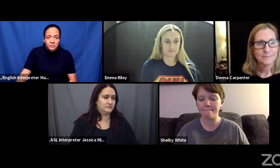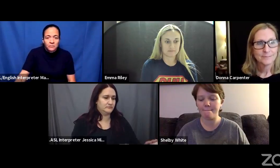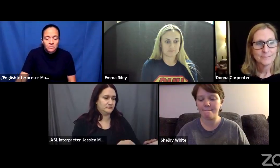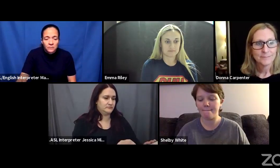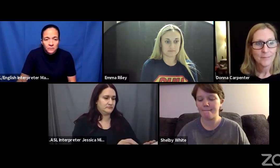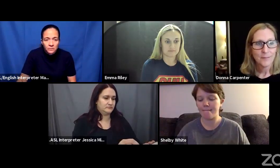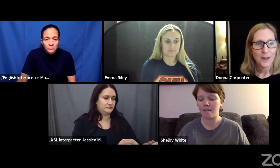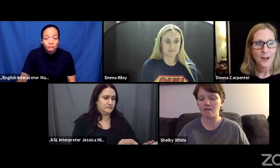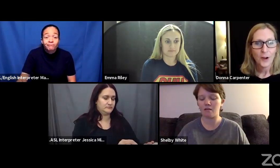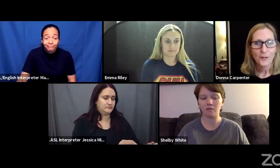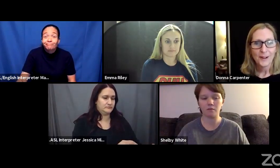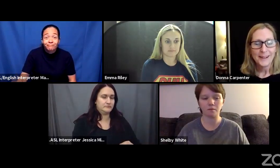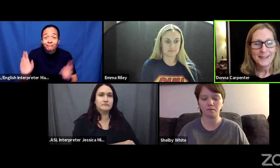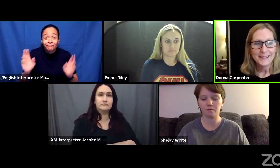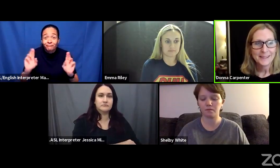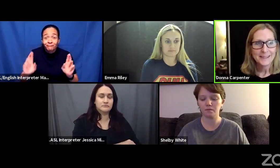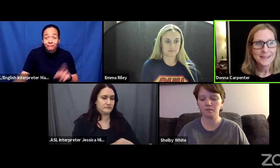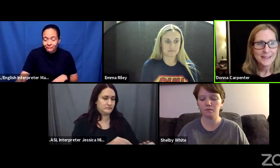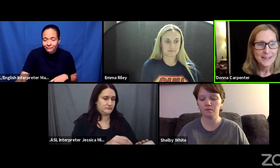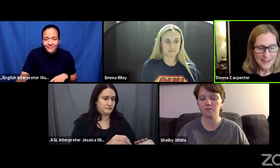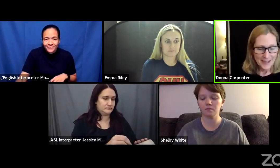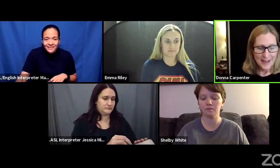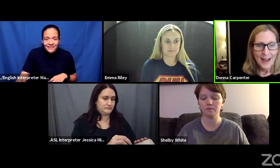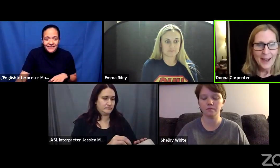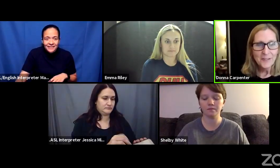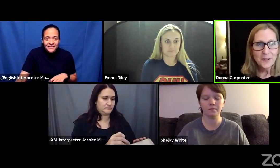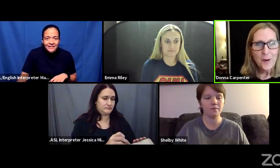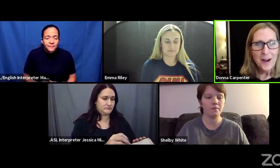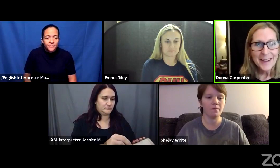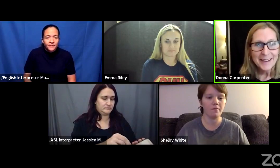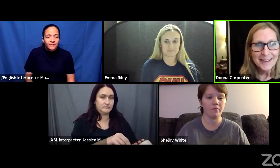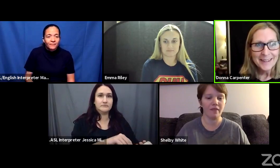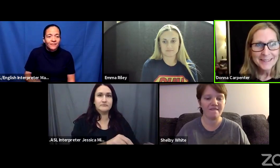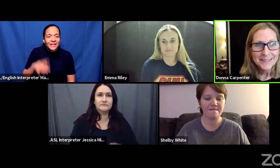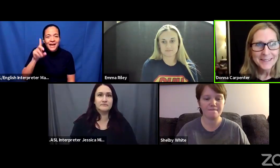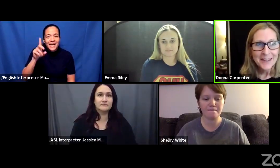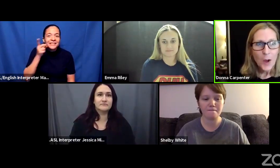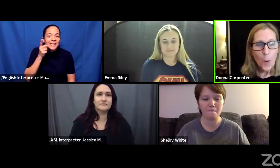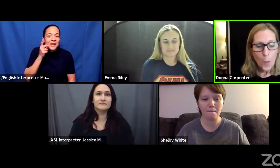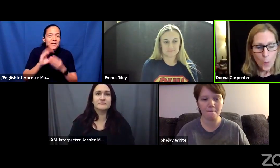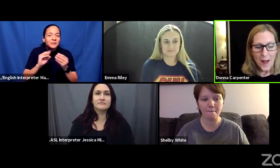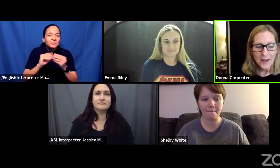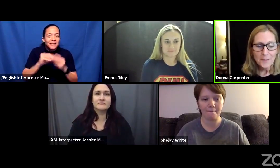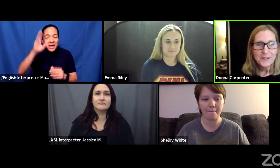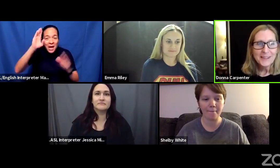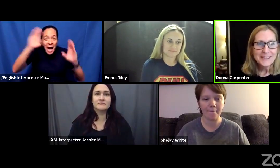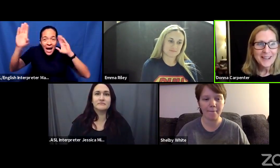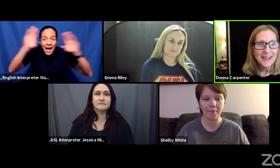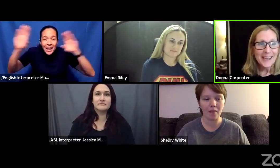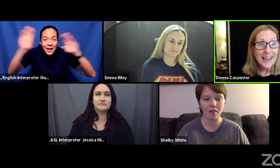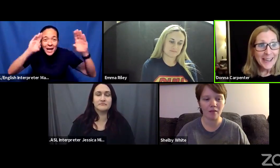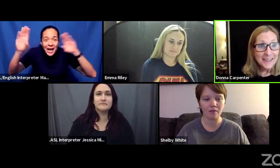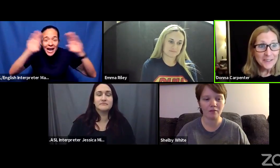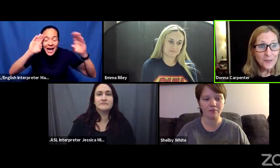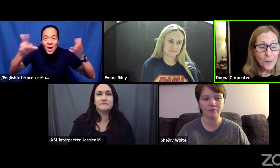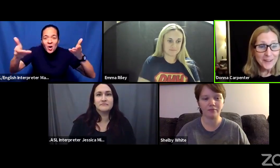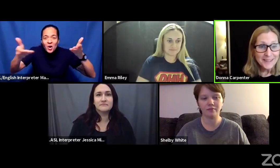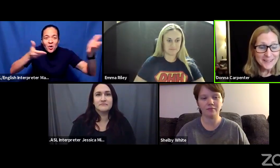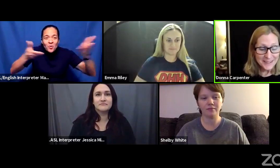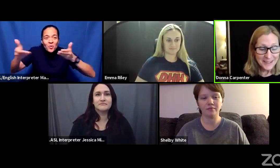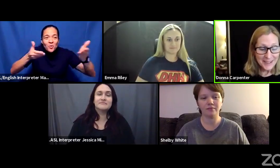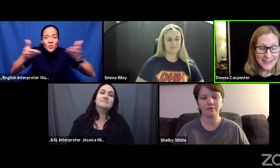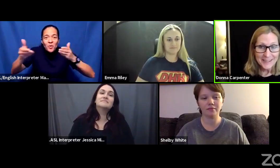You're all set. All right. Hi, everyone. Welcome to Kentucky Hands